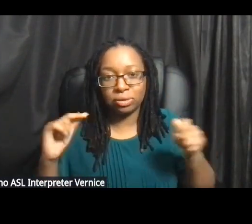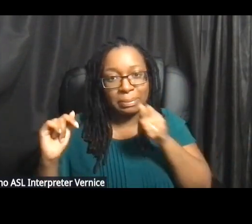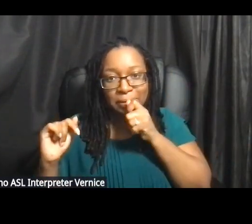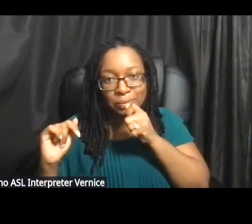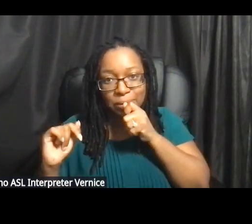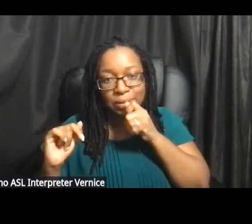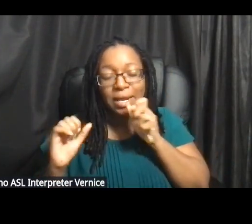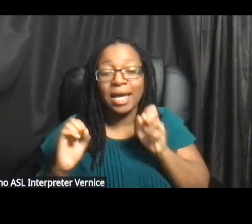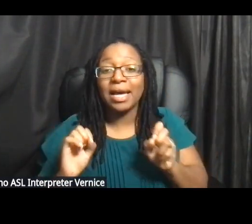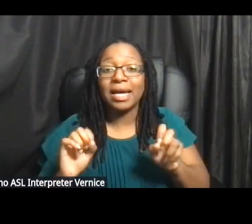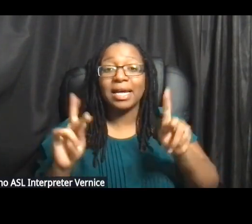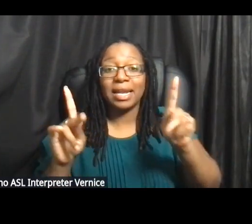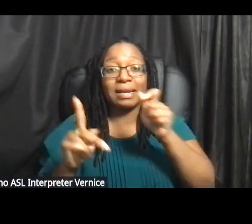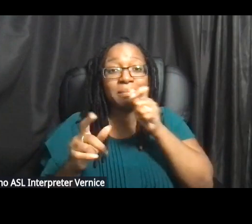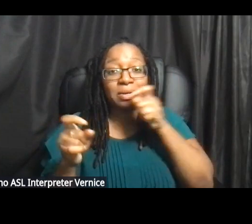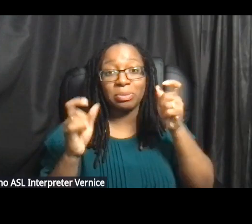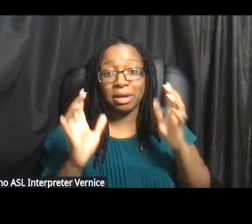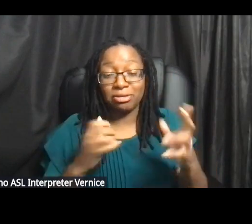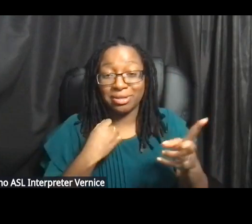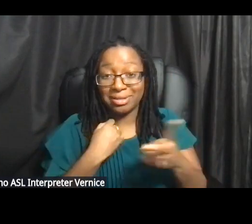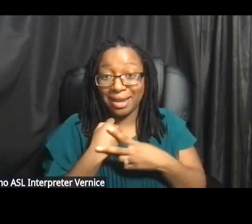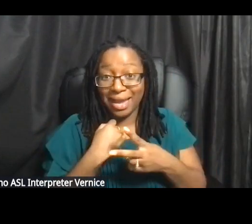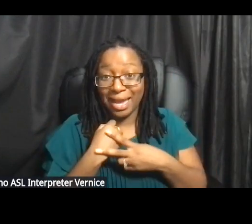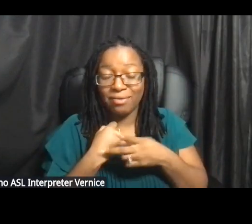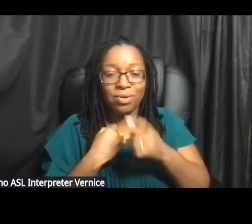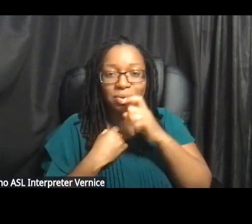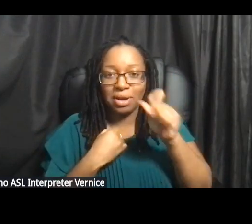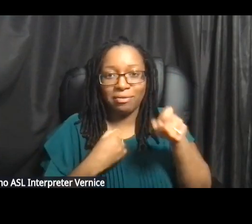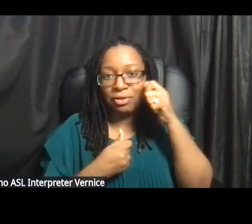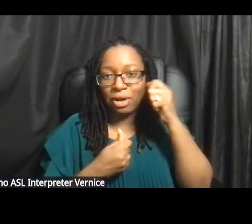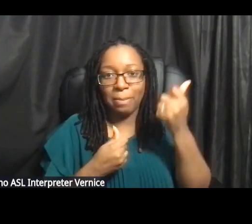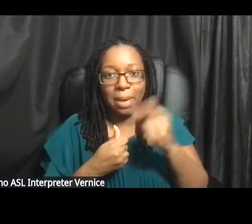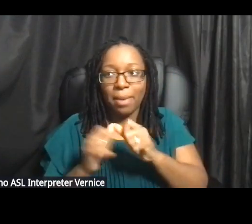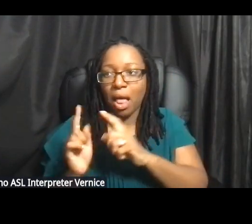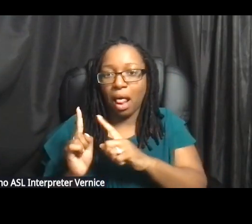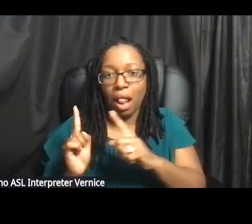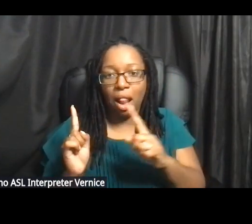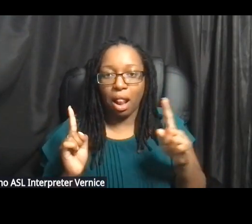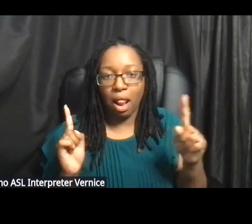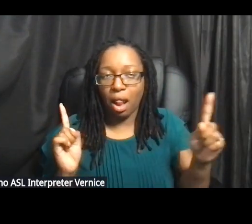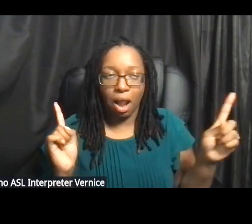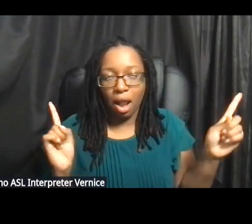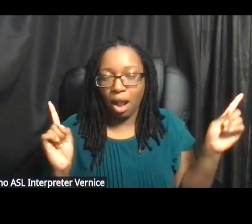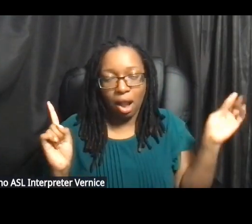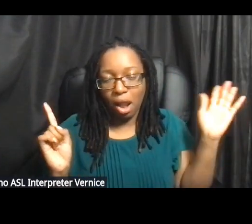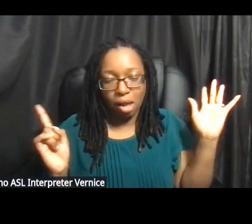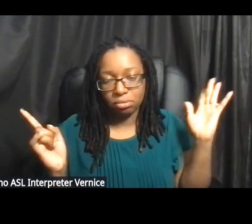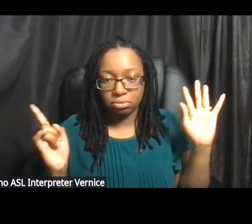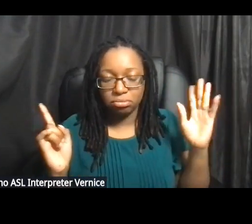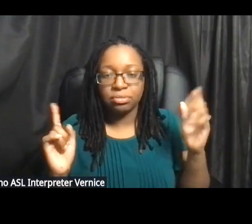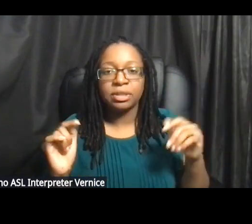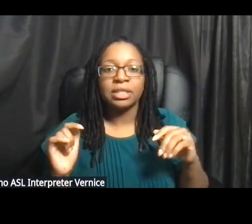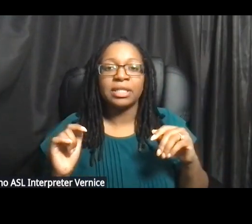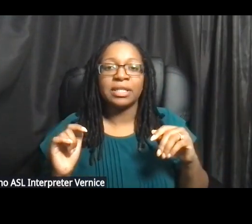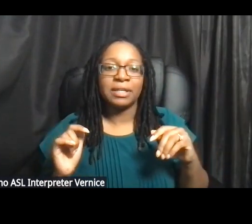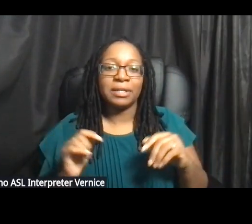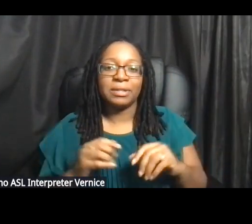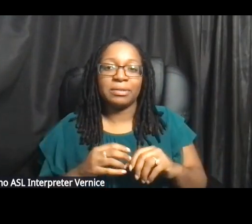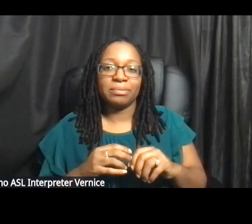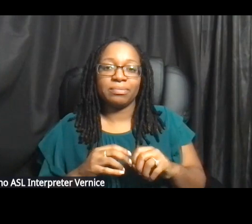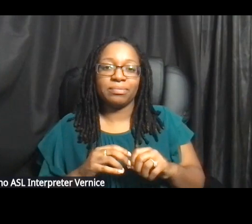password manager save the password so you don't have to remember a string of 20 random passwords.